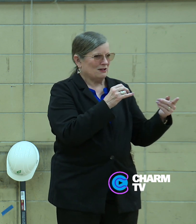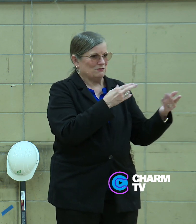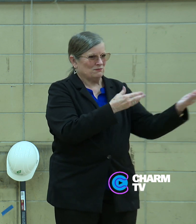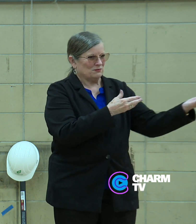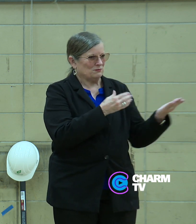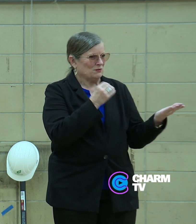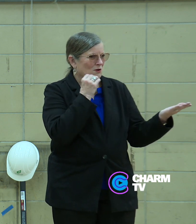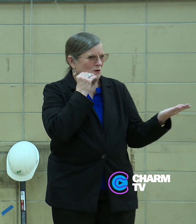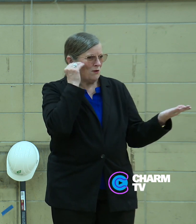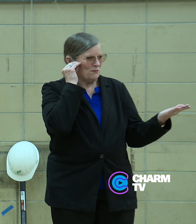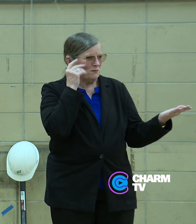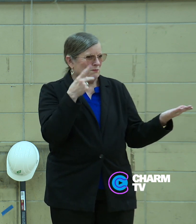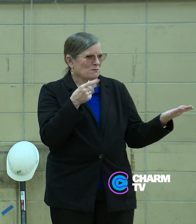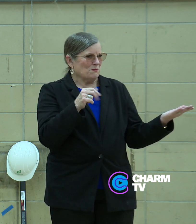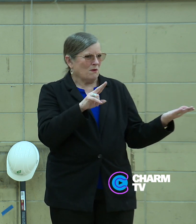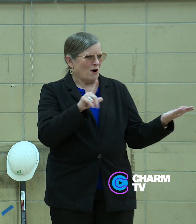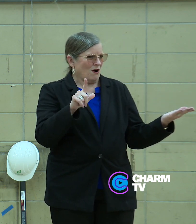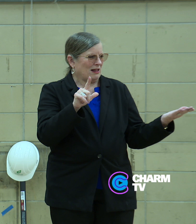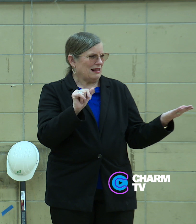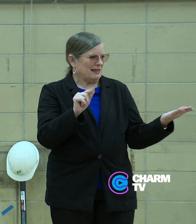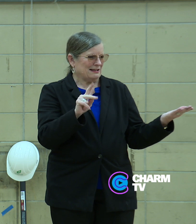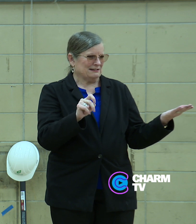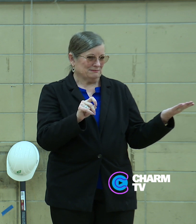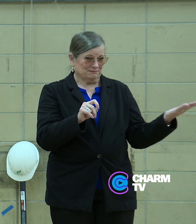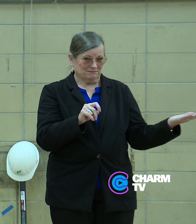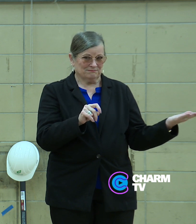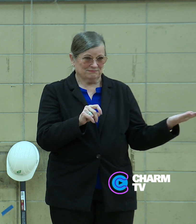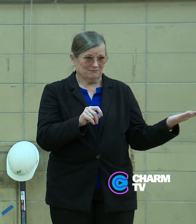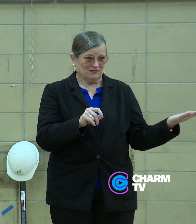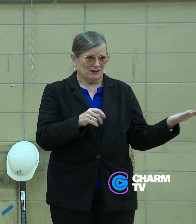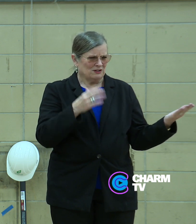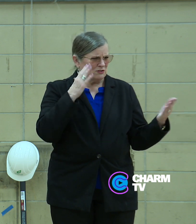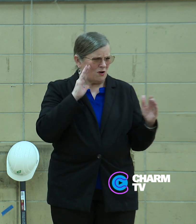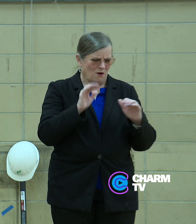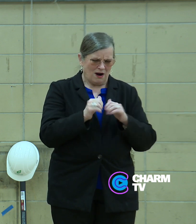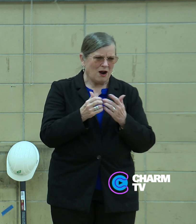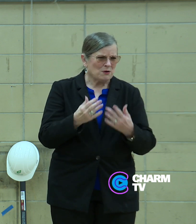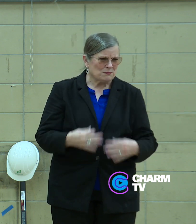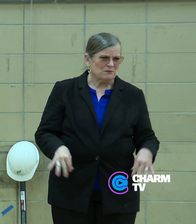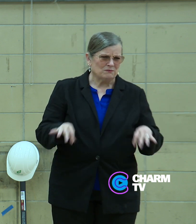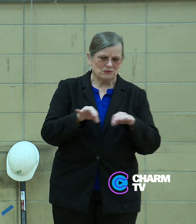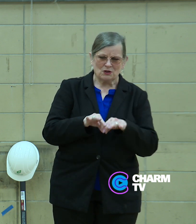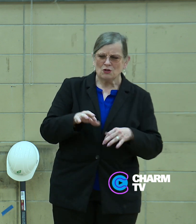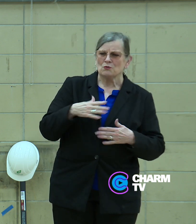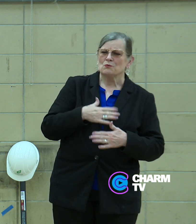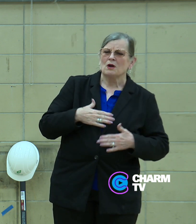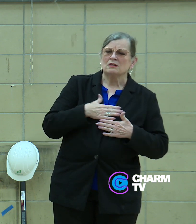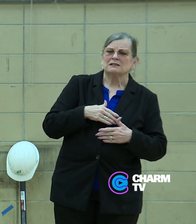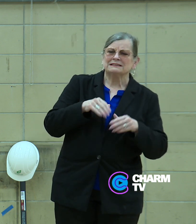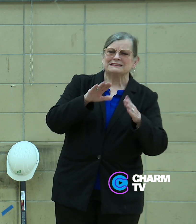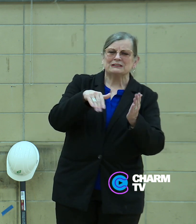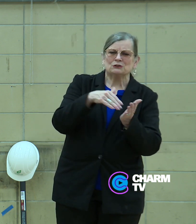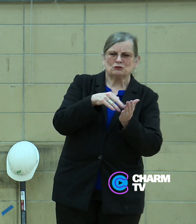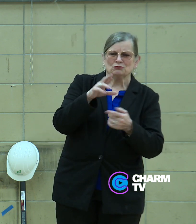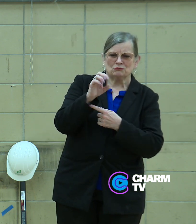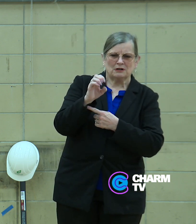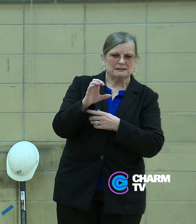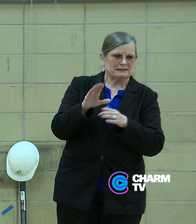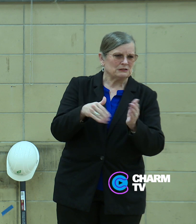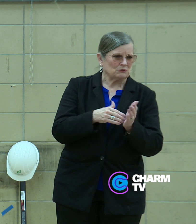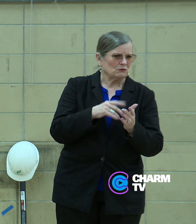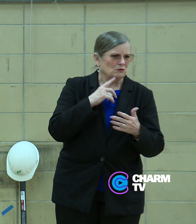Park Lane. But we know how important rec centers and recreation and parks are to our communities and to our residents.